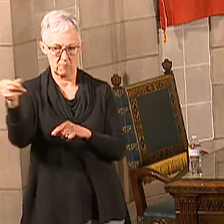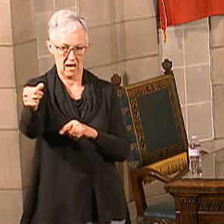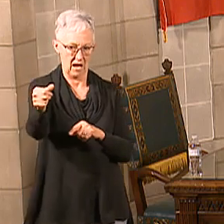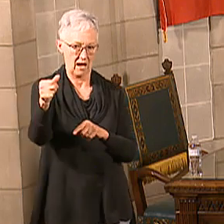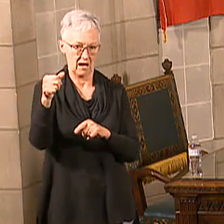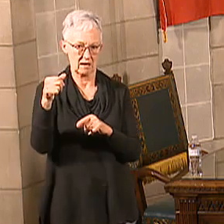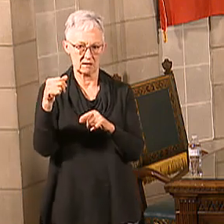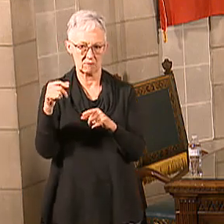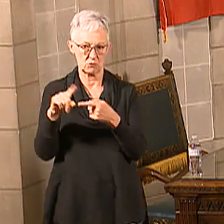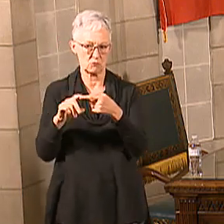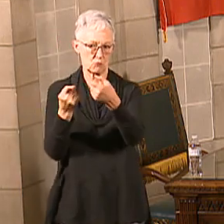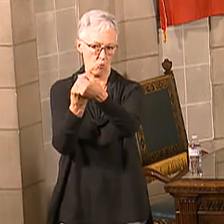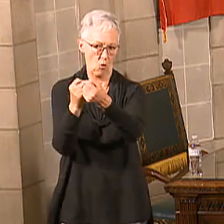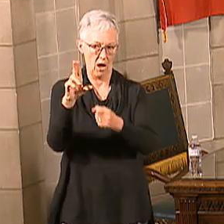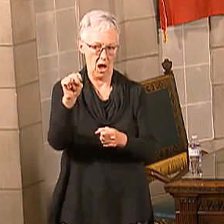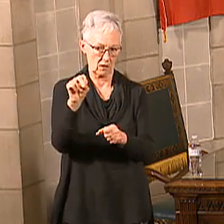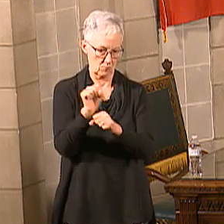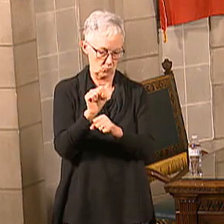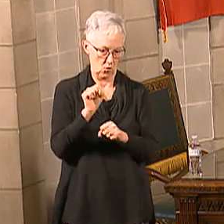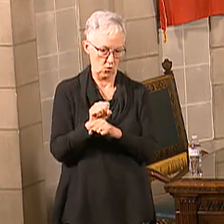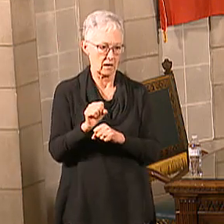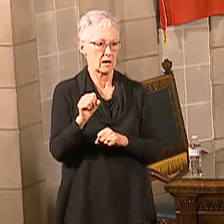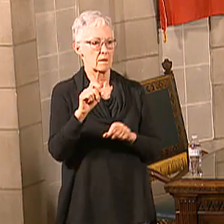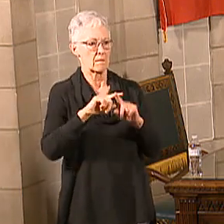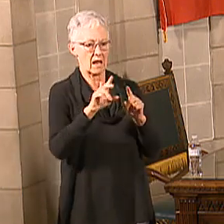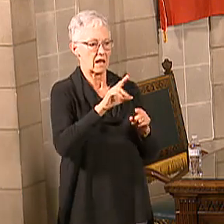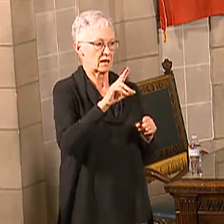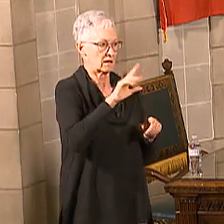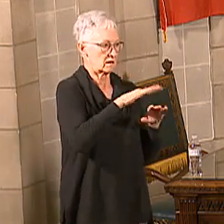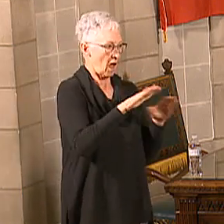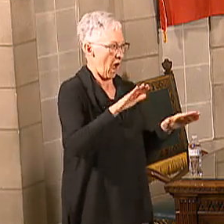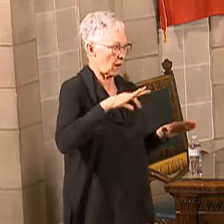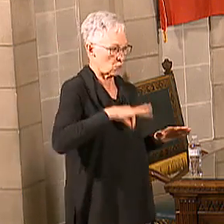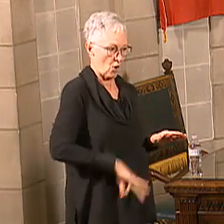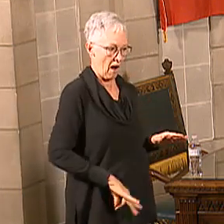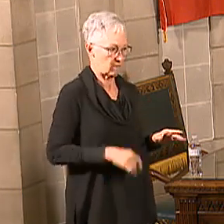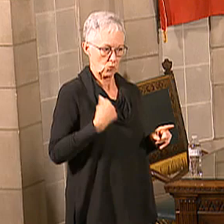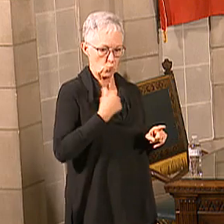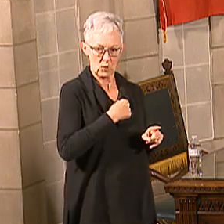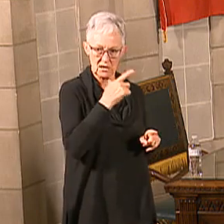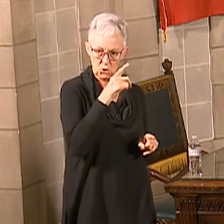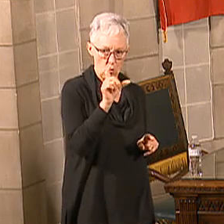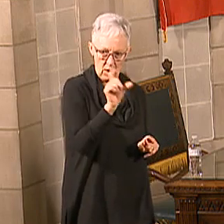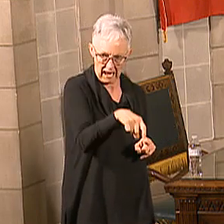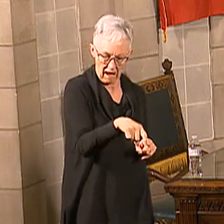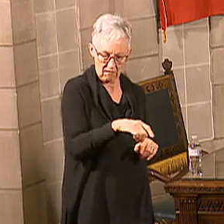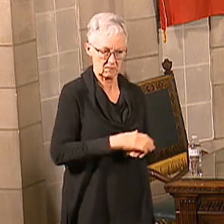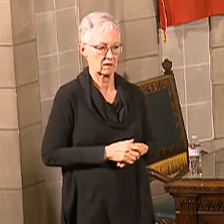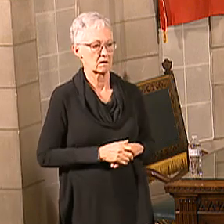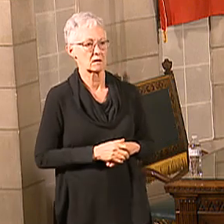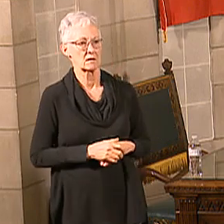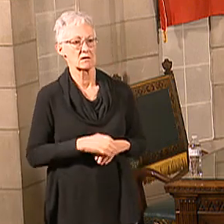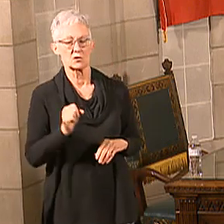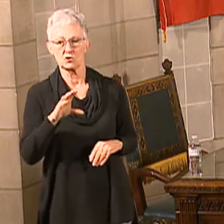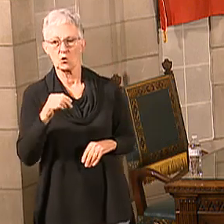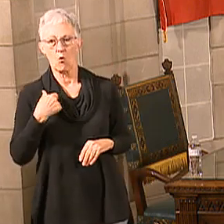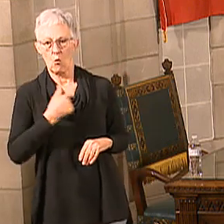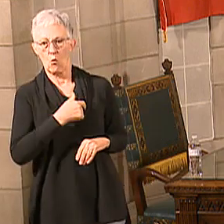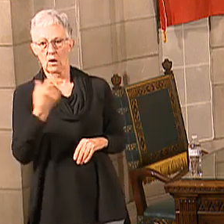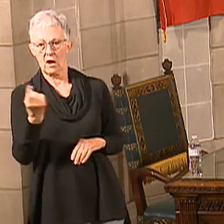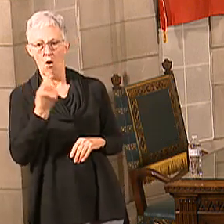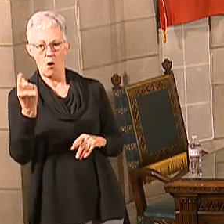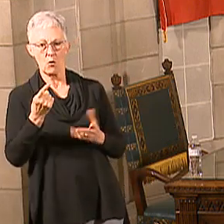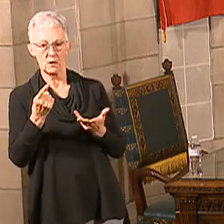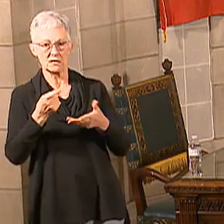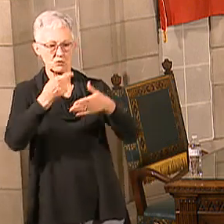a bill, so every once in a while we send Commissioner Bloomstead a bill and say, you owe us for these benefits, and he always cheerfully writes a